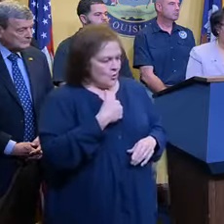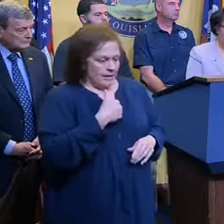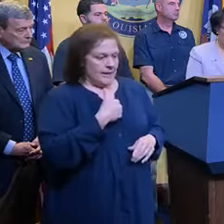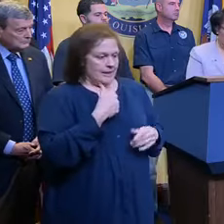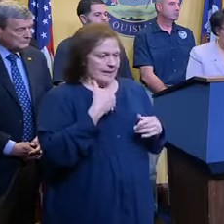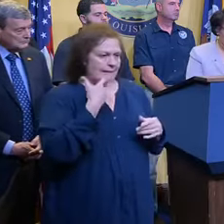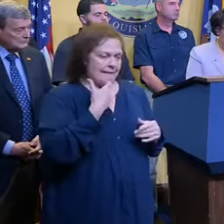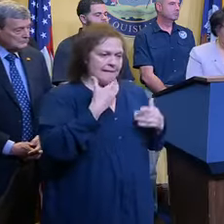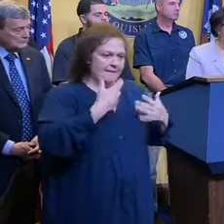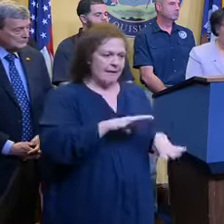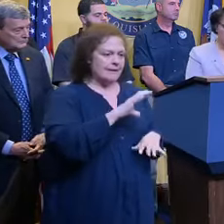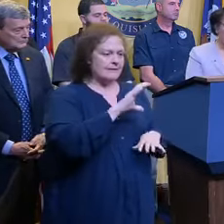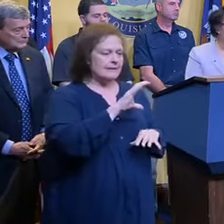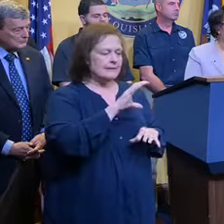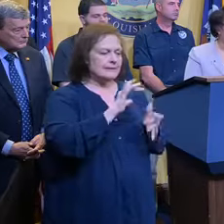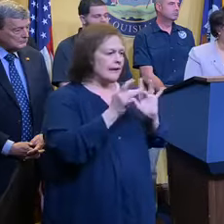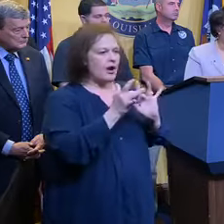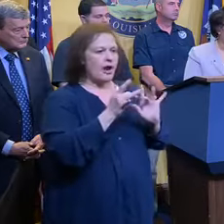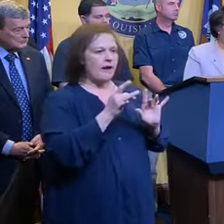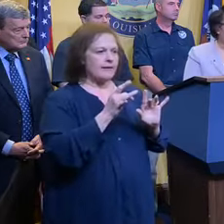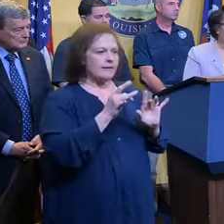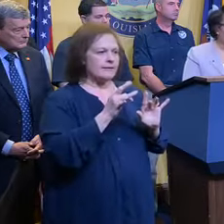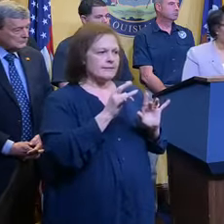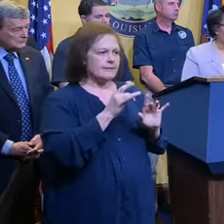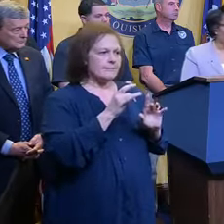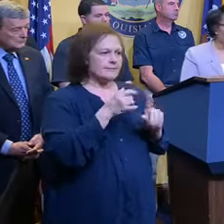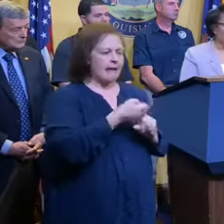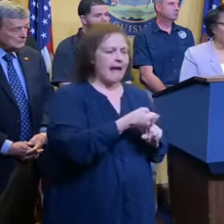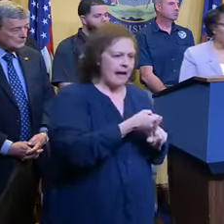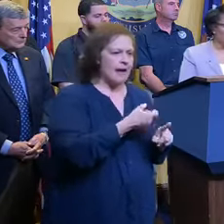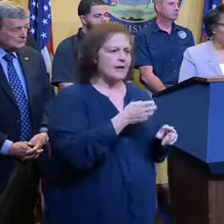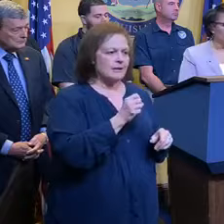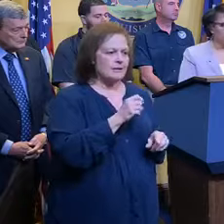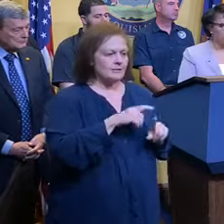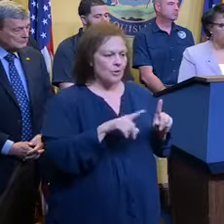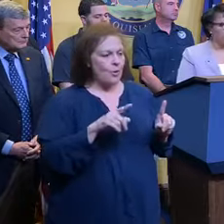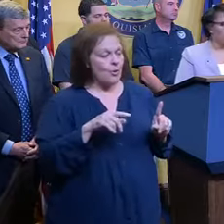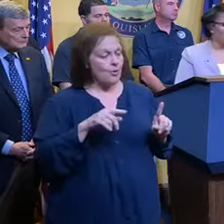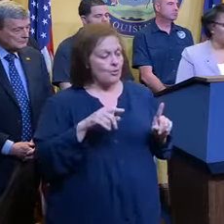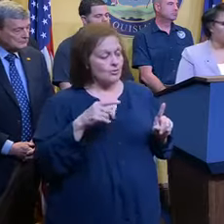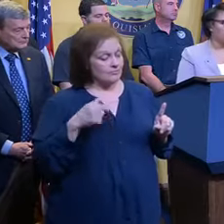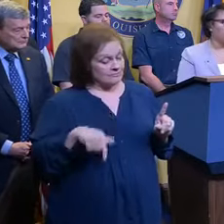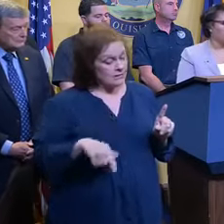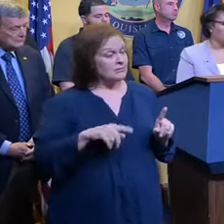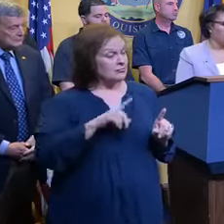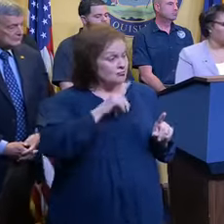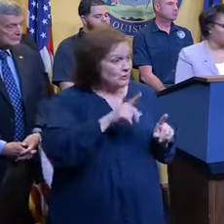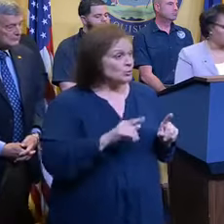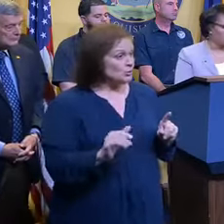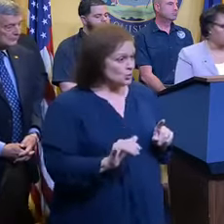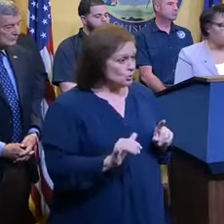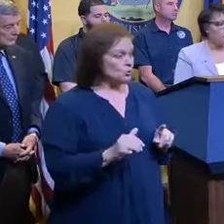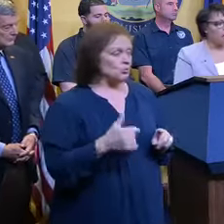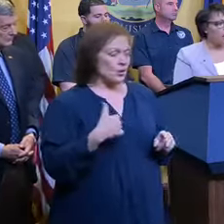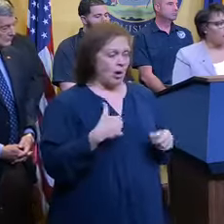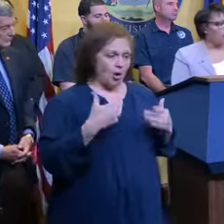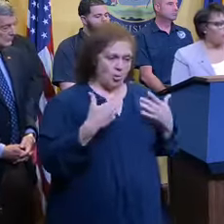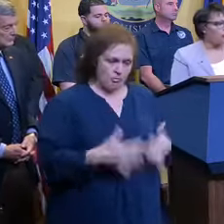attack. These impacts are just real, and we're going to do everything necessary. I already started having